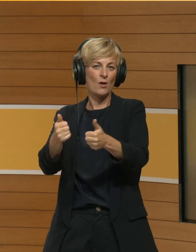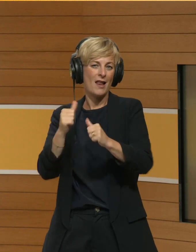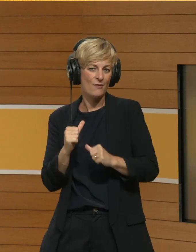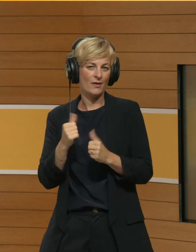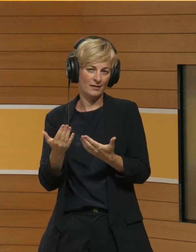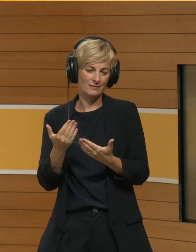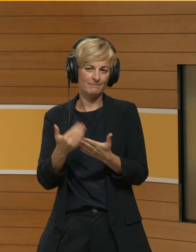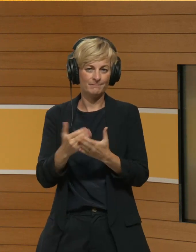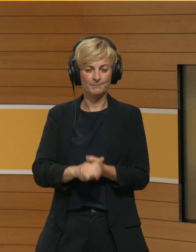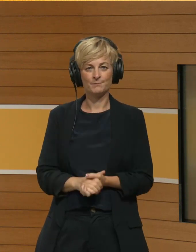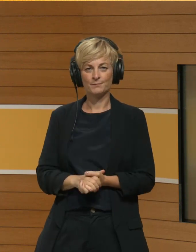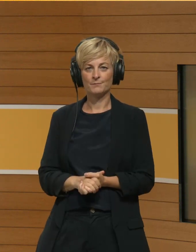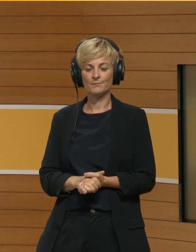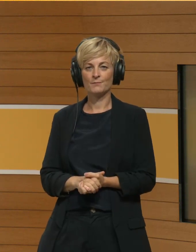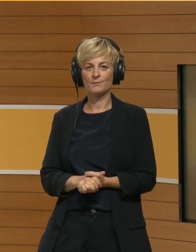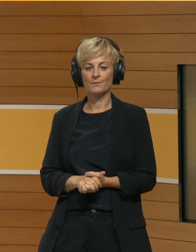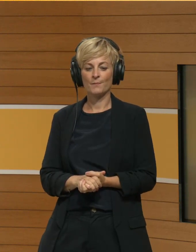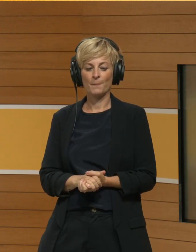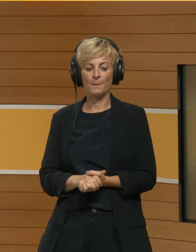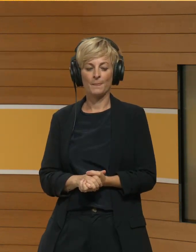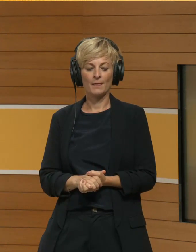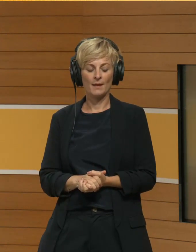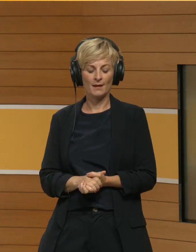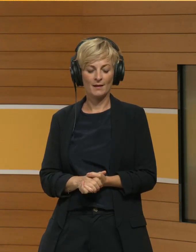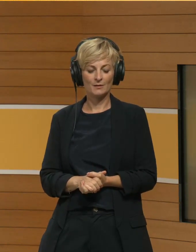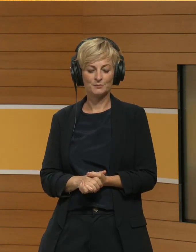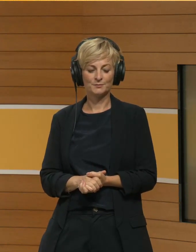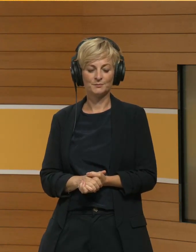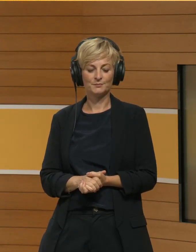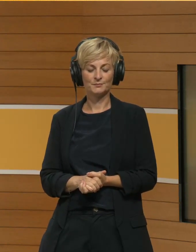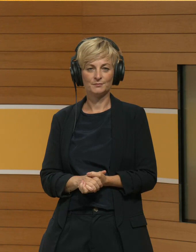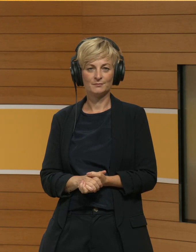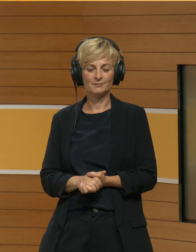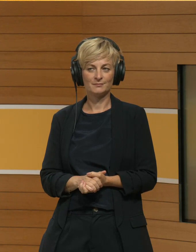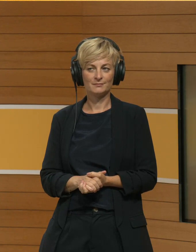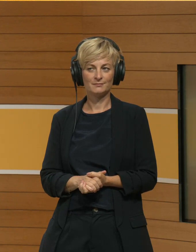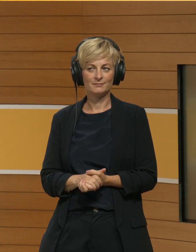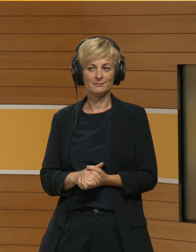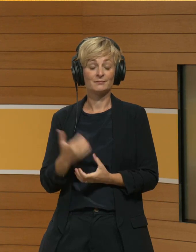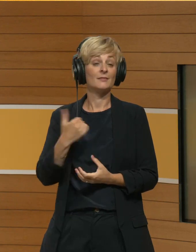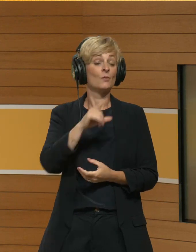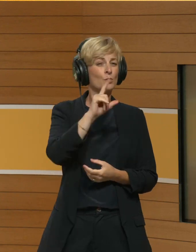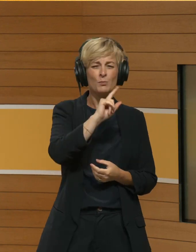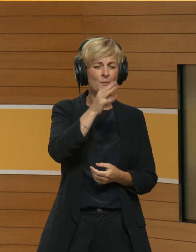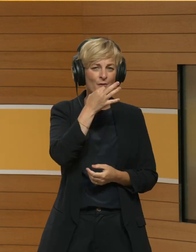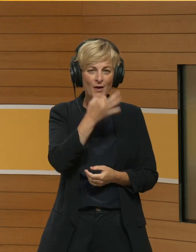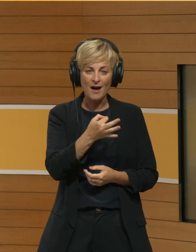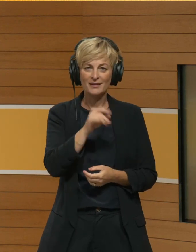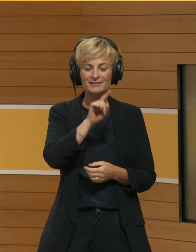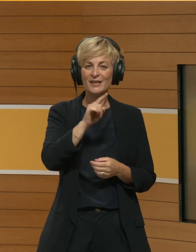like this comes on top to your general position, yes. so it's not yes. that you're having like 40-60%